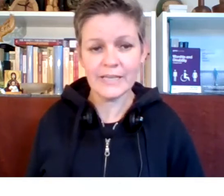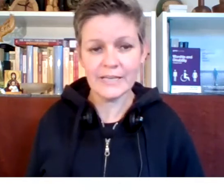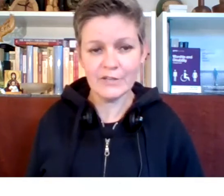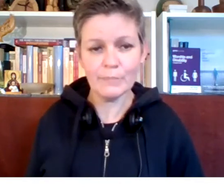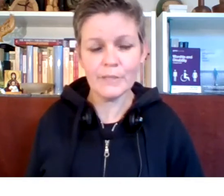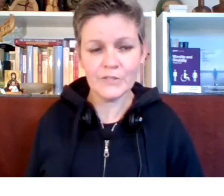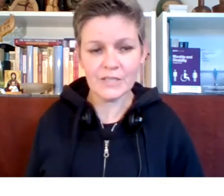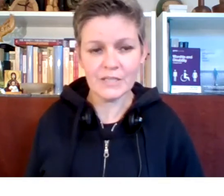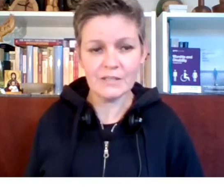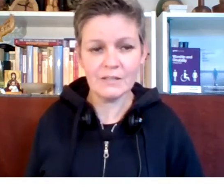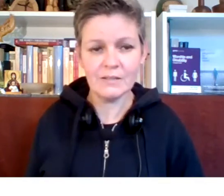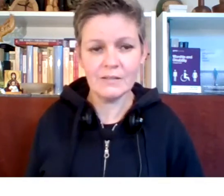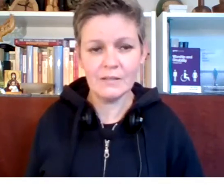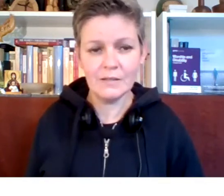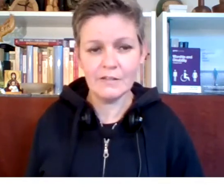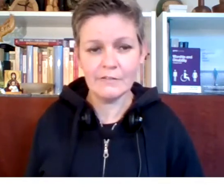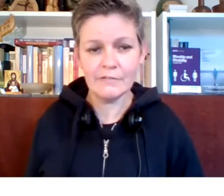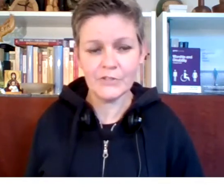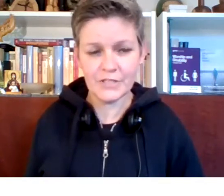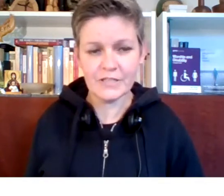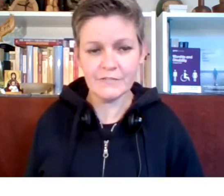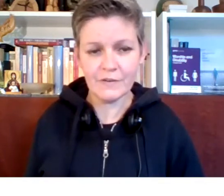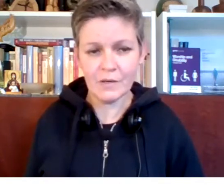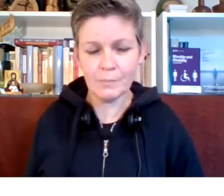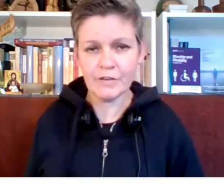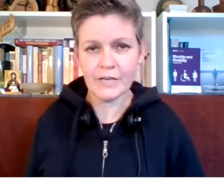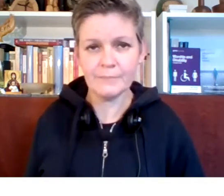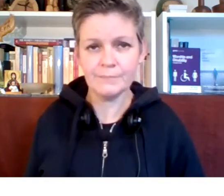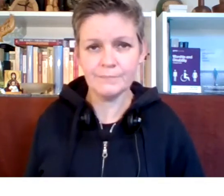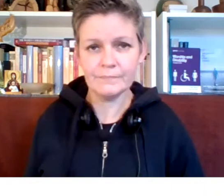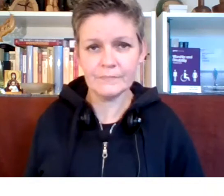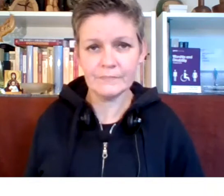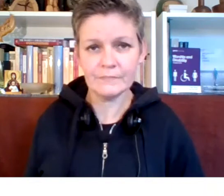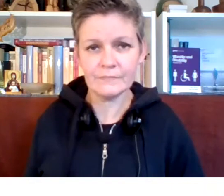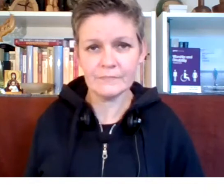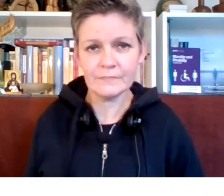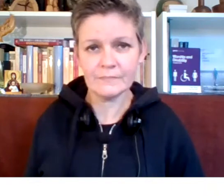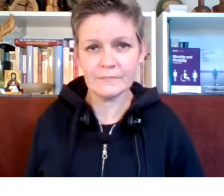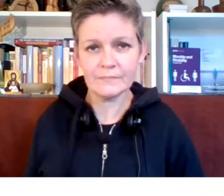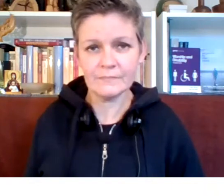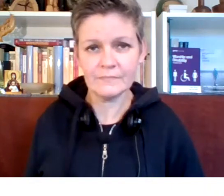Lord, in your mercy, receive our prayer.